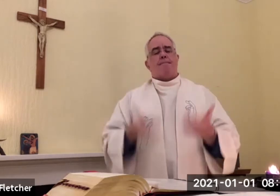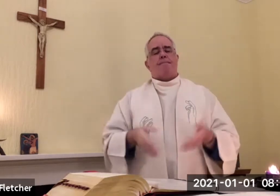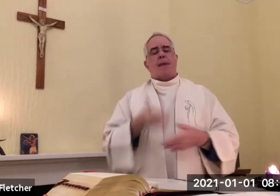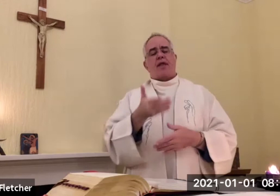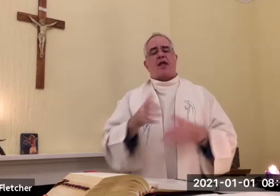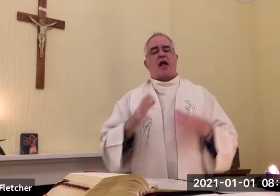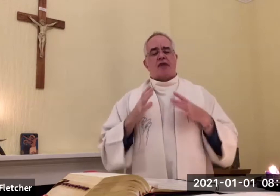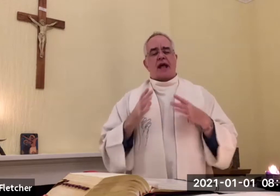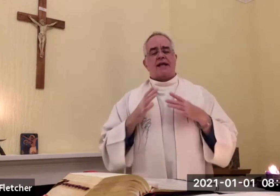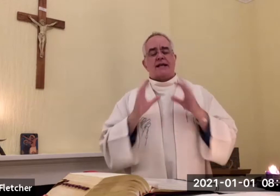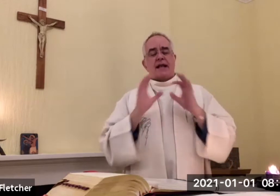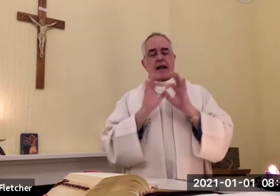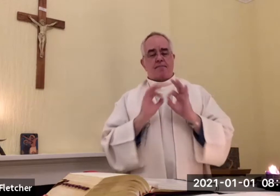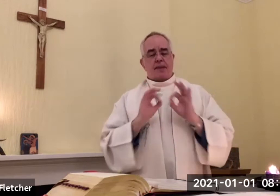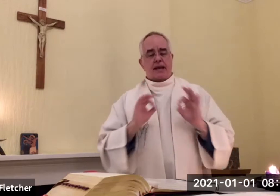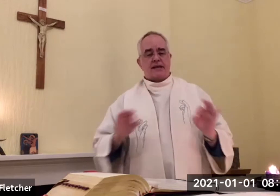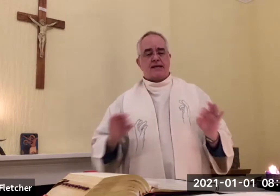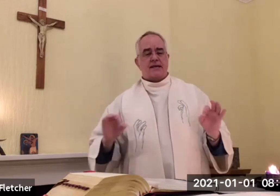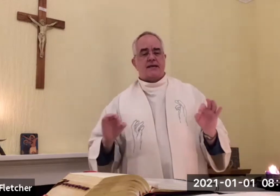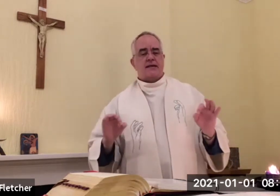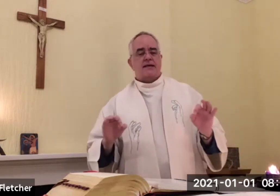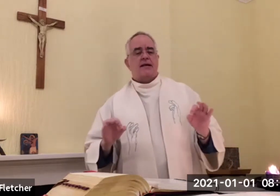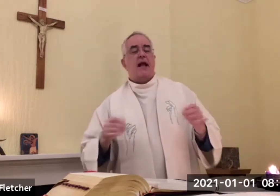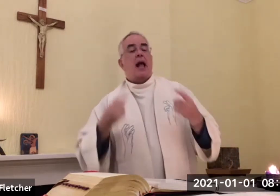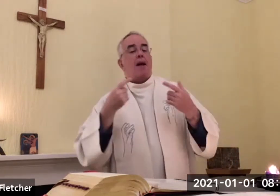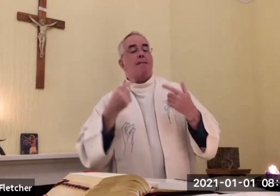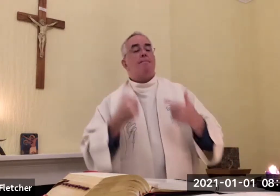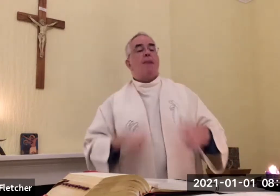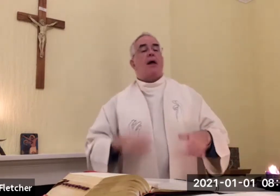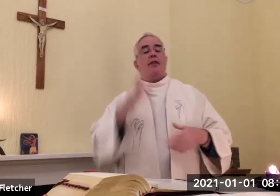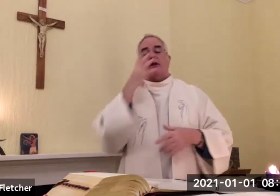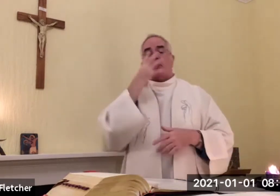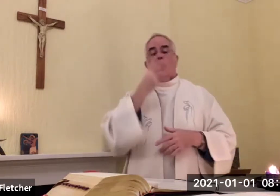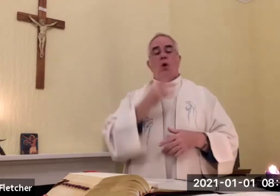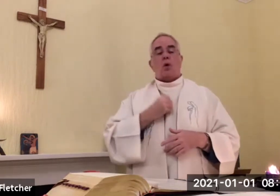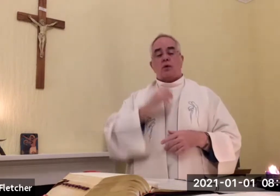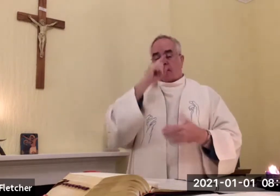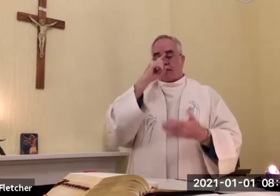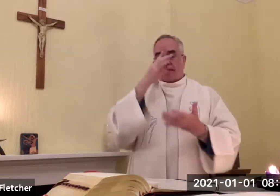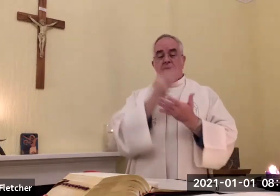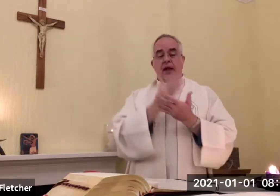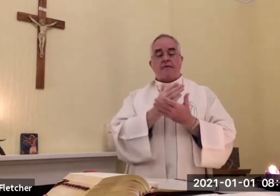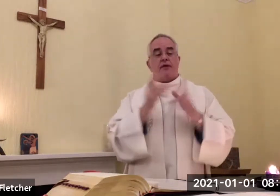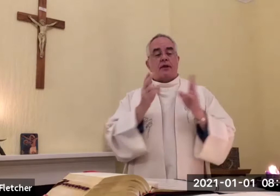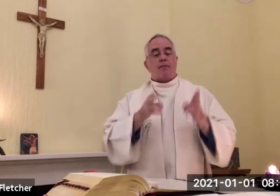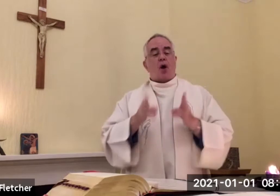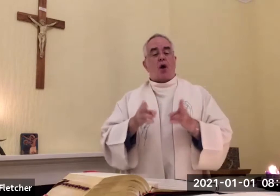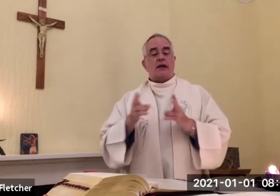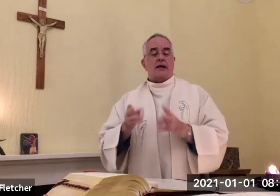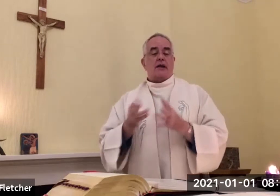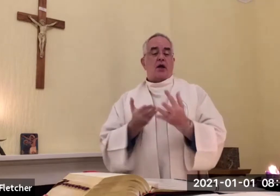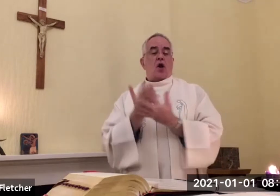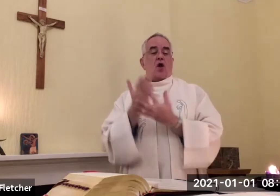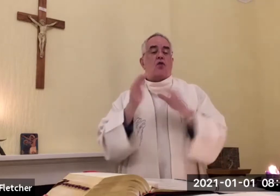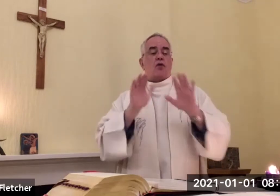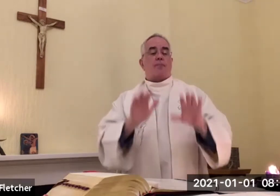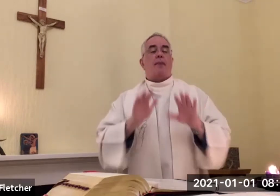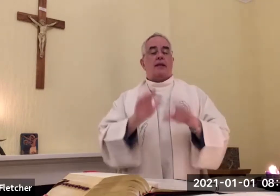May they rest in peace. May the soul of the faithful departed, through the mercy